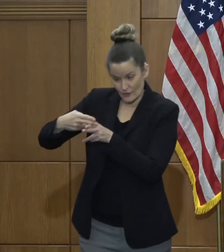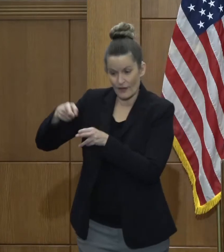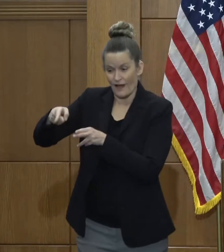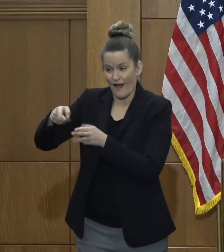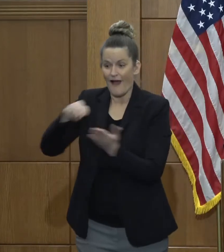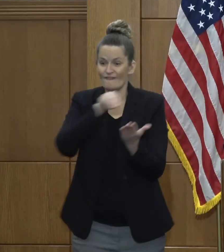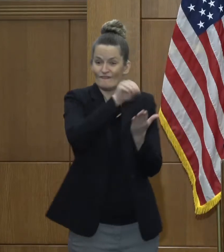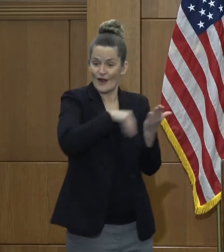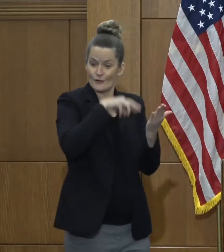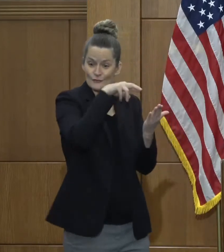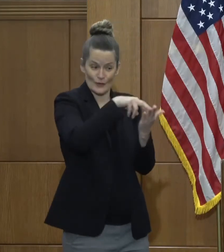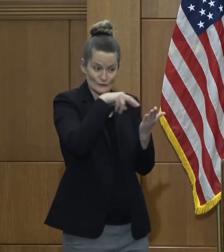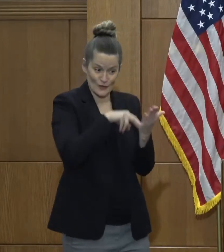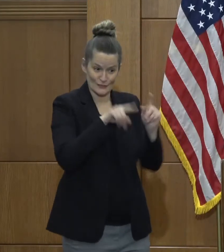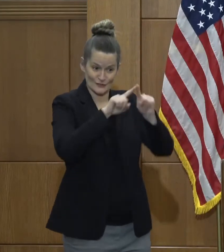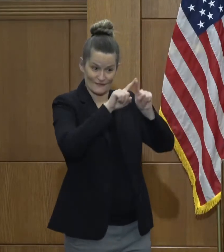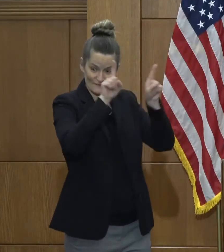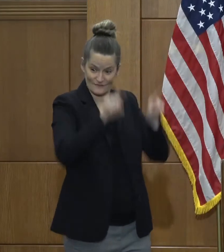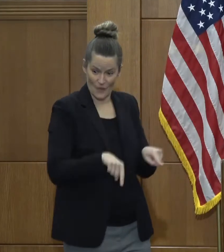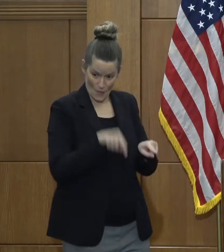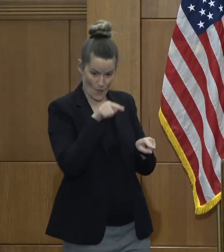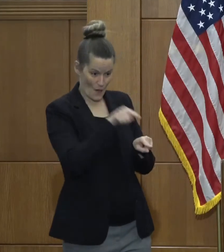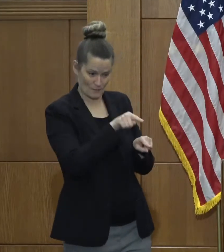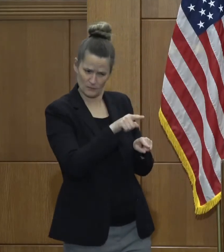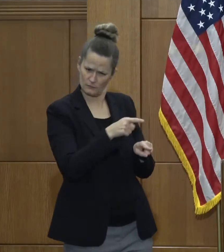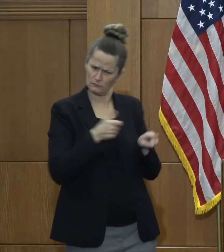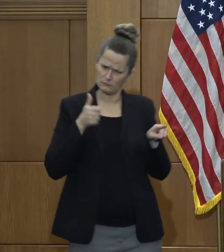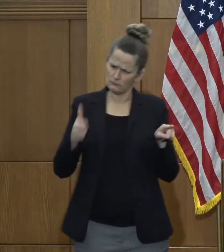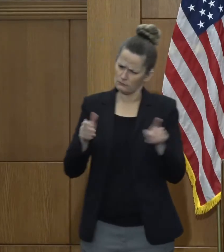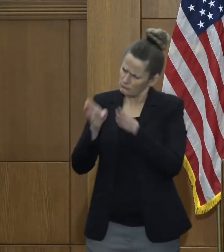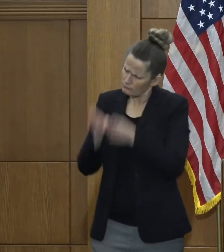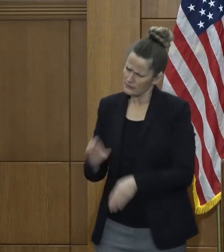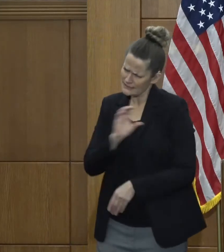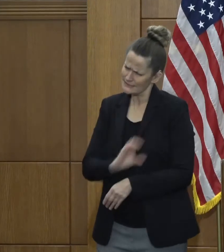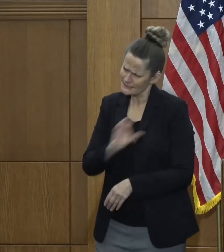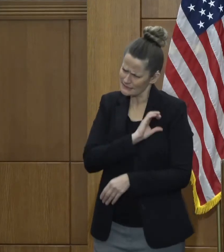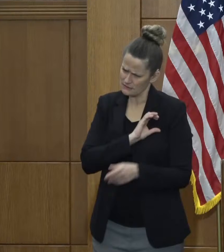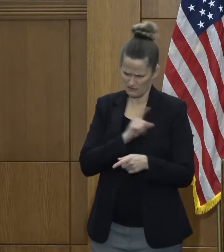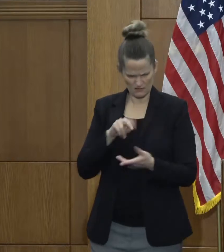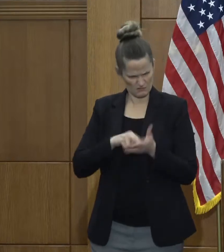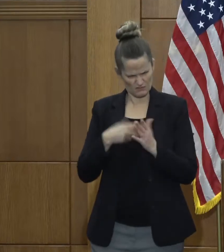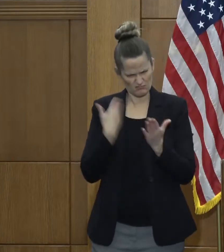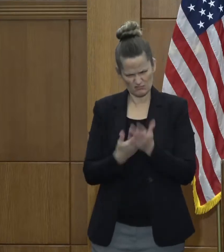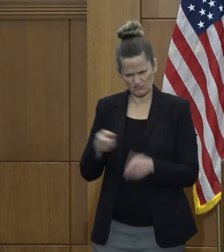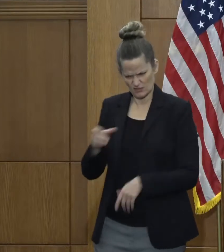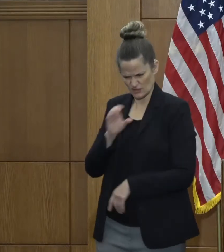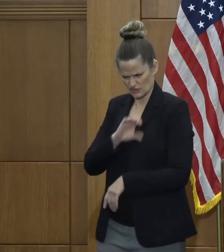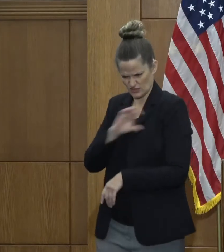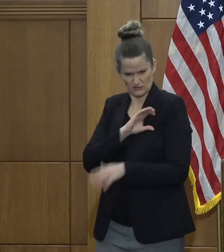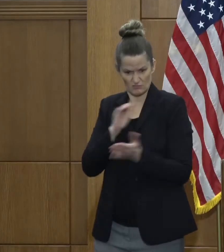accurately. If they are a citizen, they would indicate that they are a citizen, and that's all that that would require.